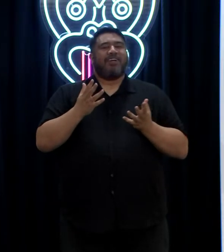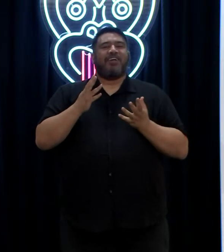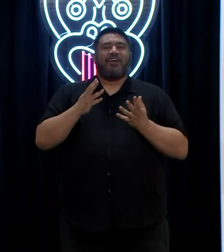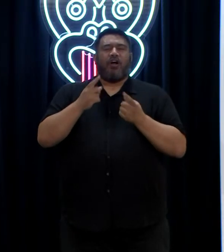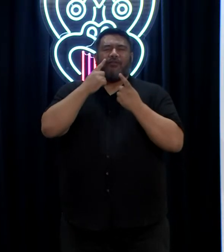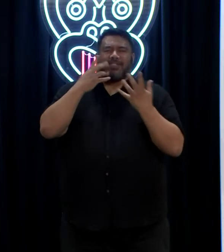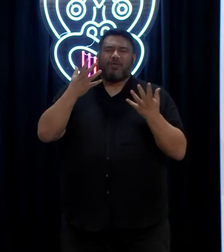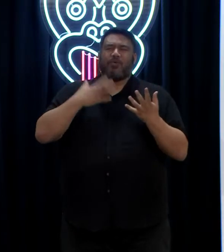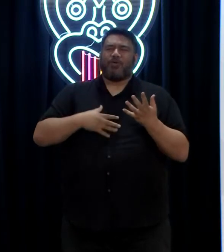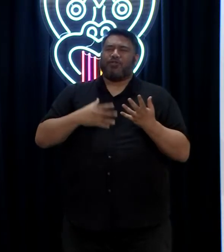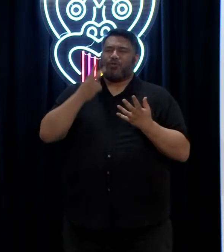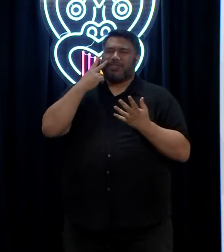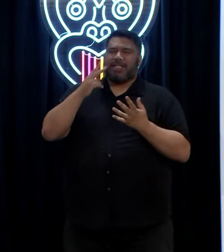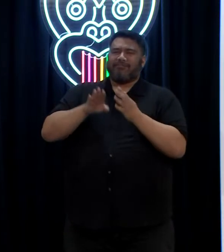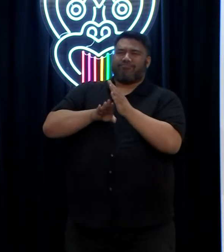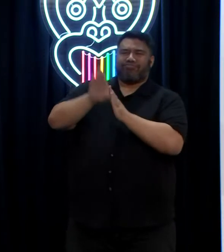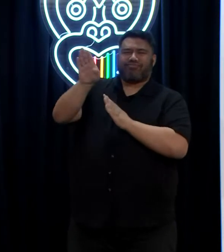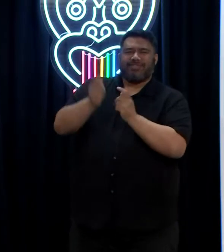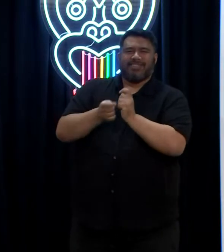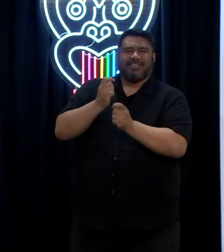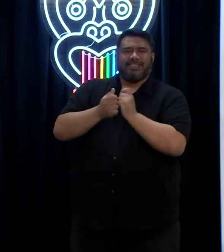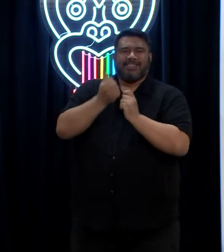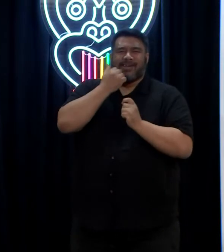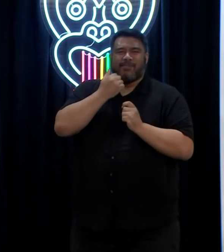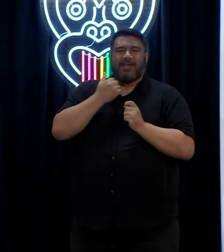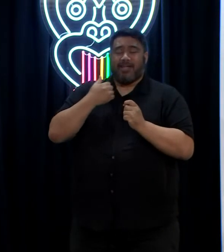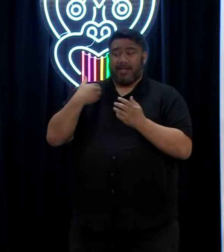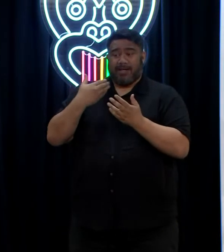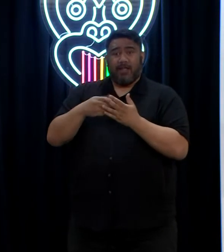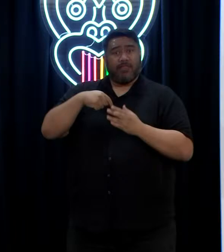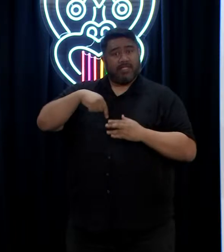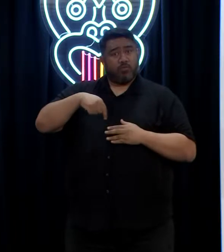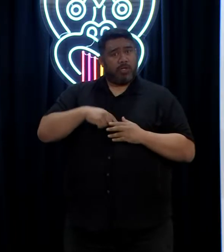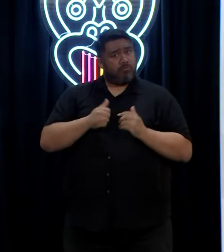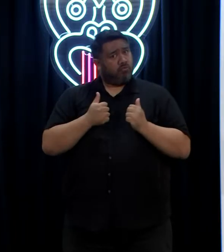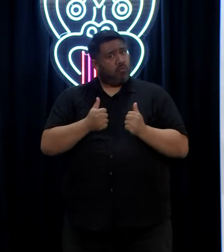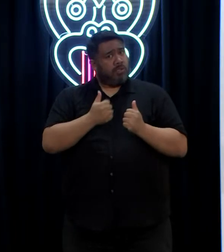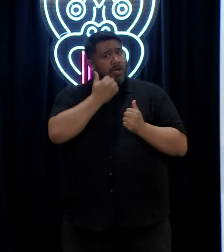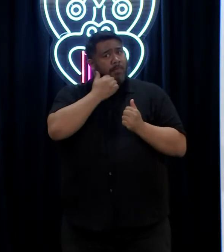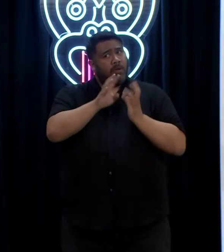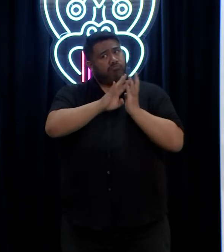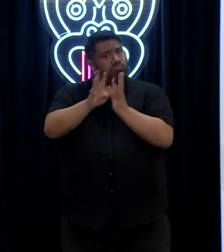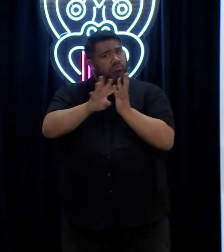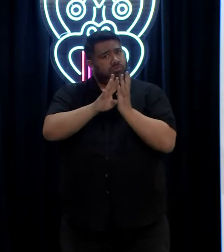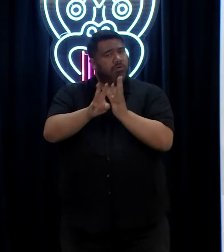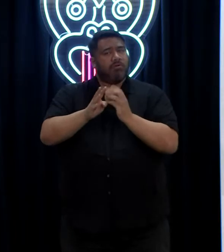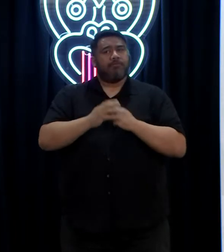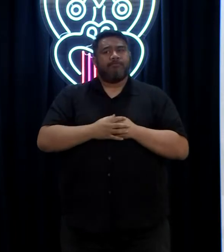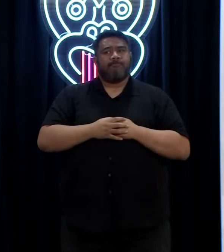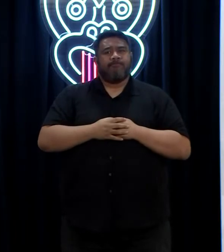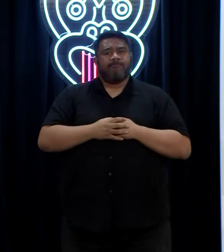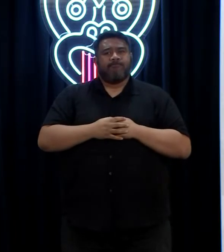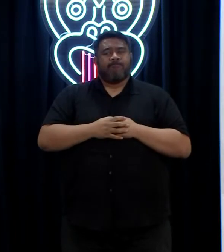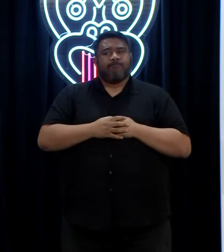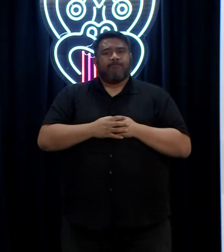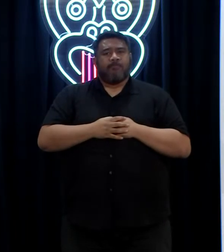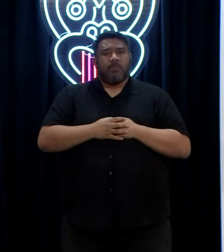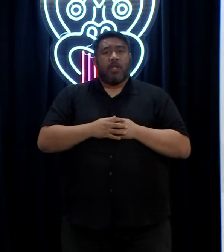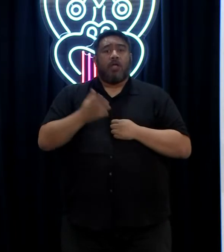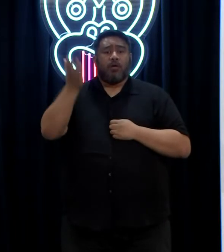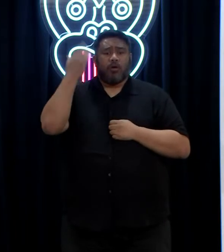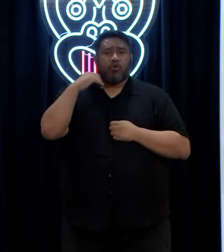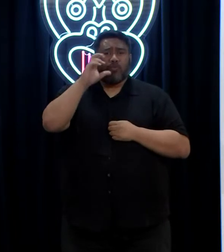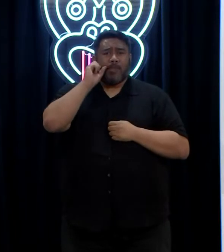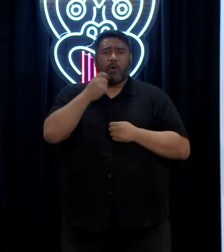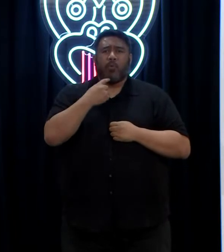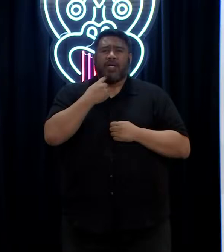see testing rates continue, and they have been very good through this week. The call that we've had by naming the suburbs that we